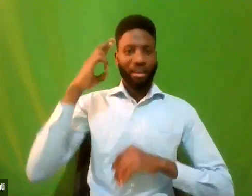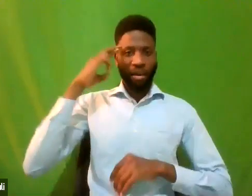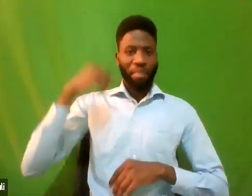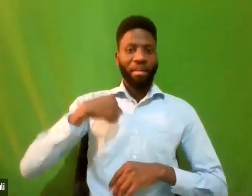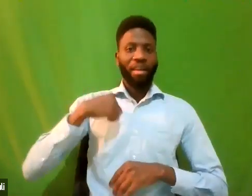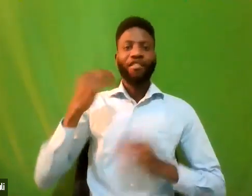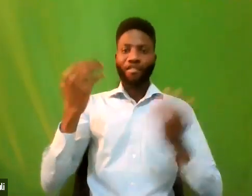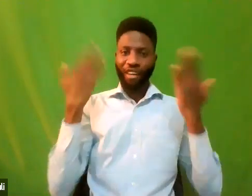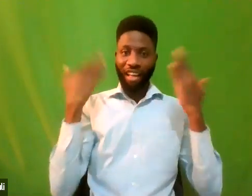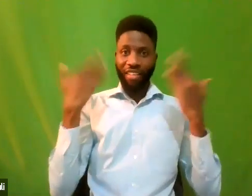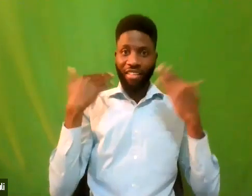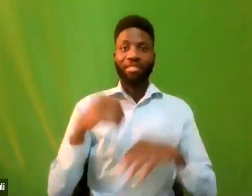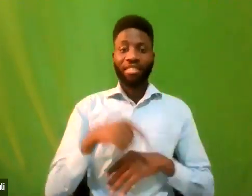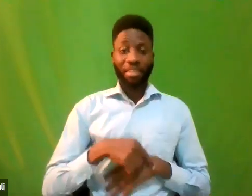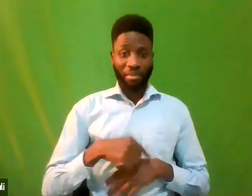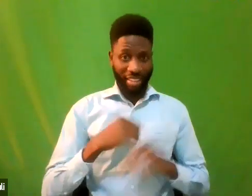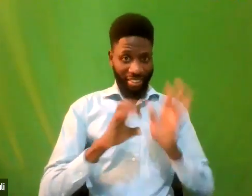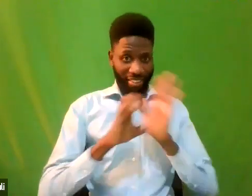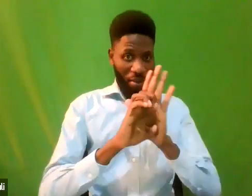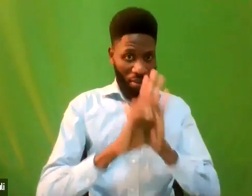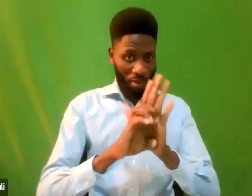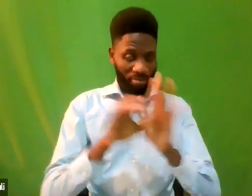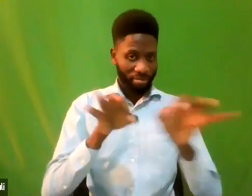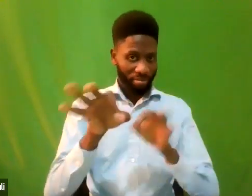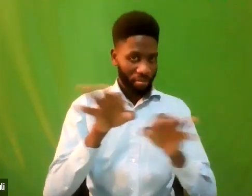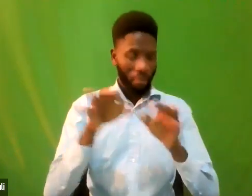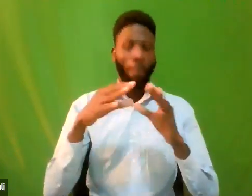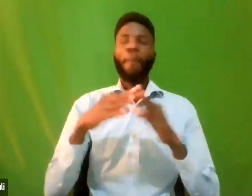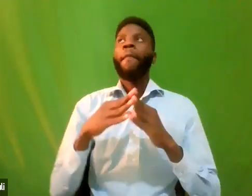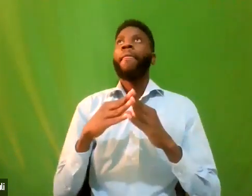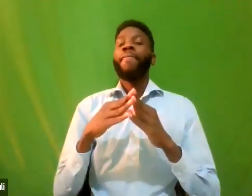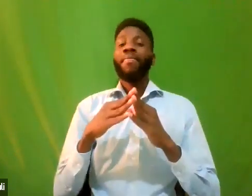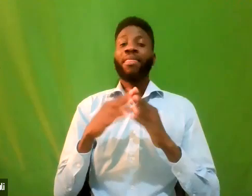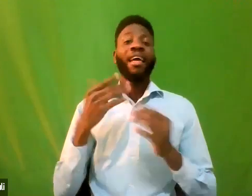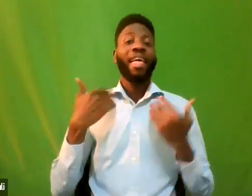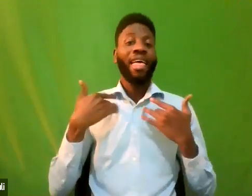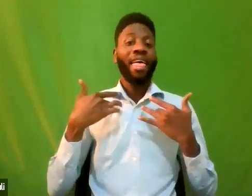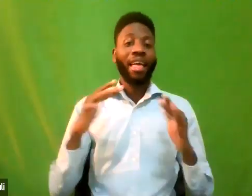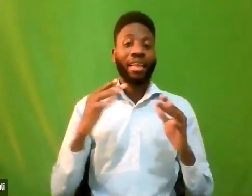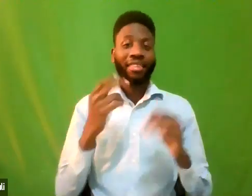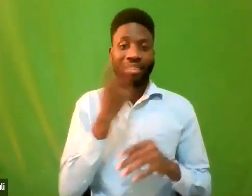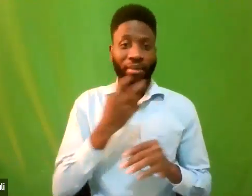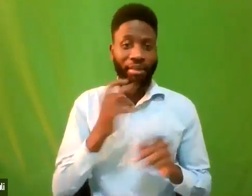example. I can give you an example. That is not a hate speech. Not hate speech. I not hate the person. I not hate the person.